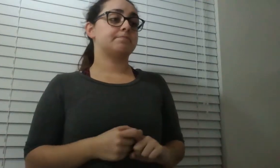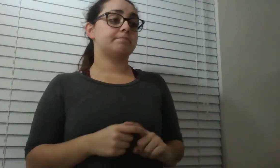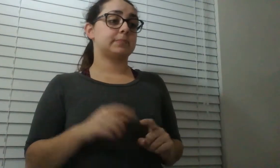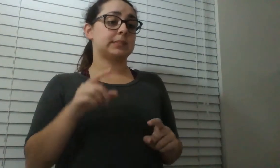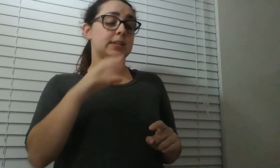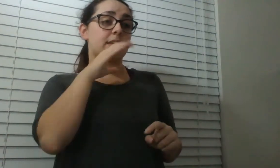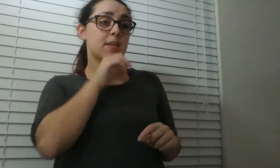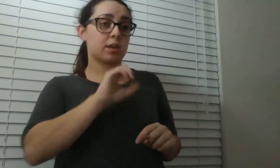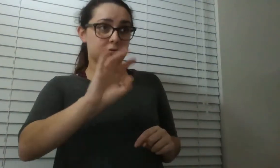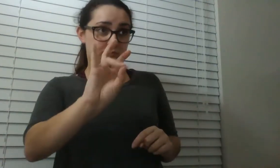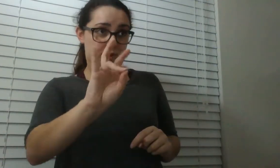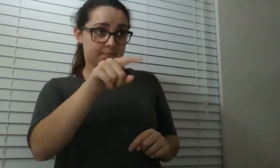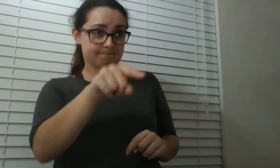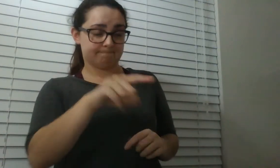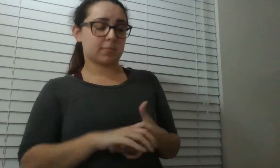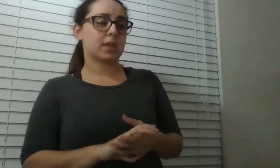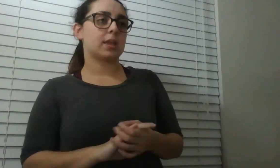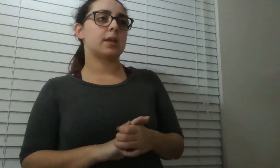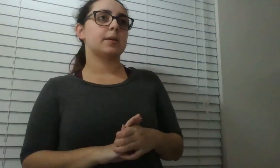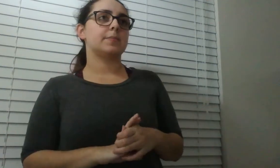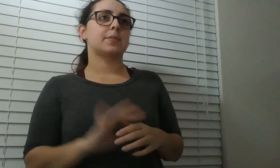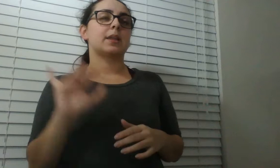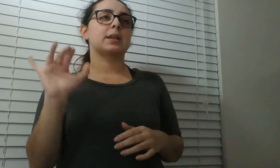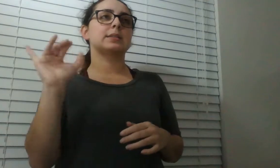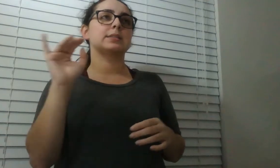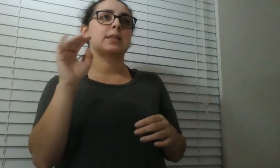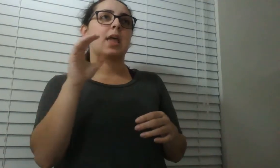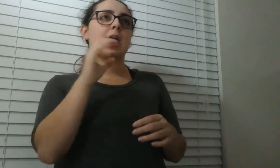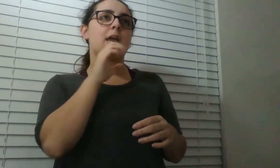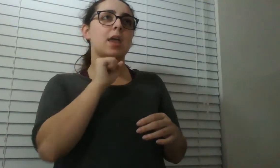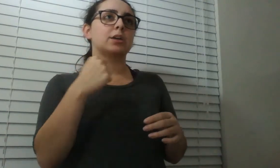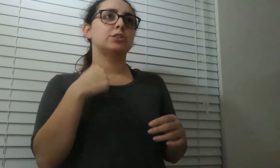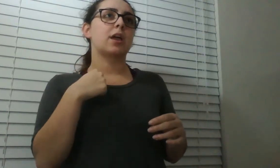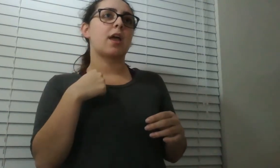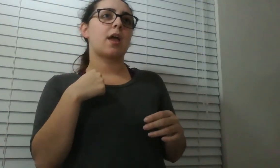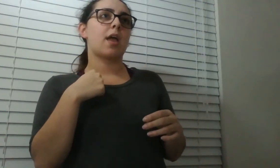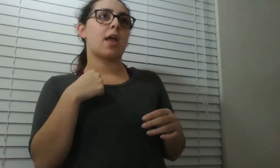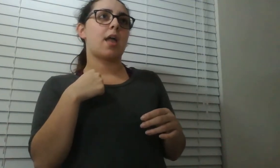exactly the same age that I was when I got the first egg. Nice scoop